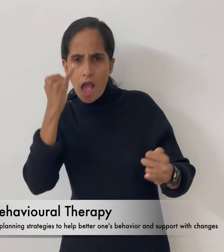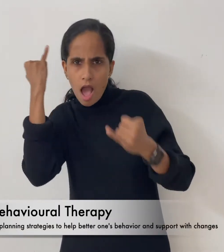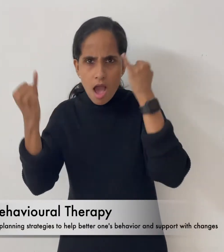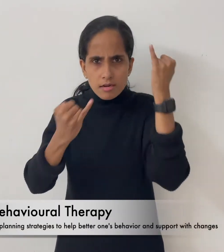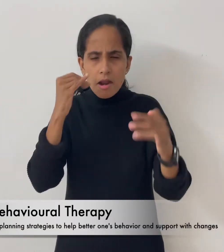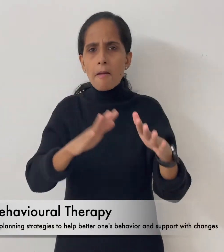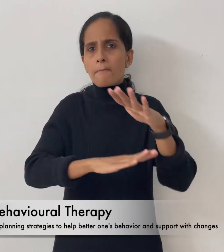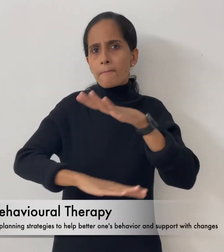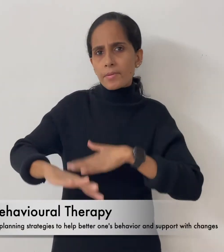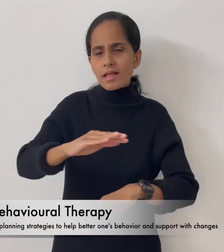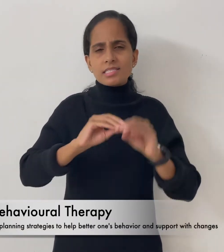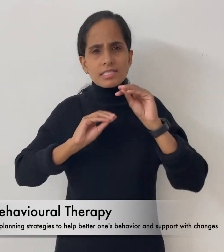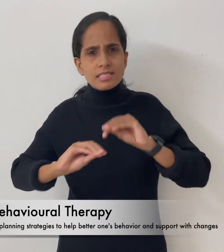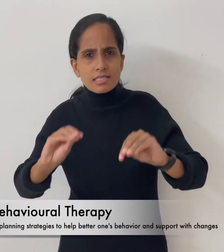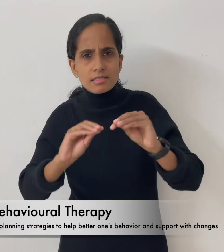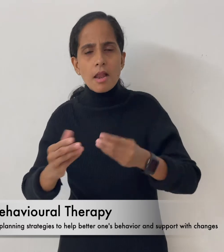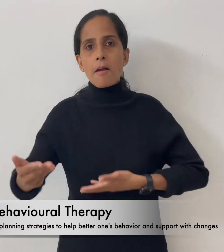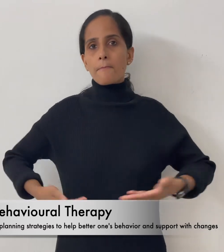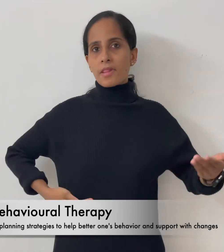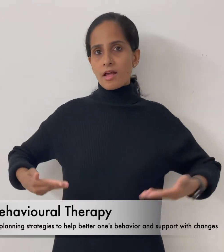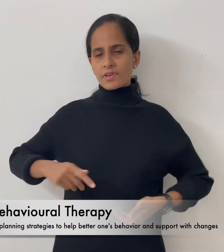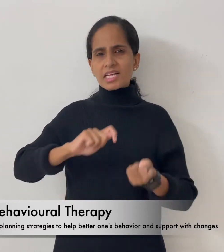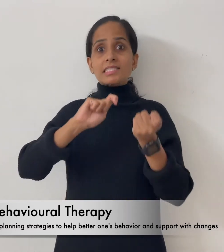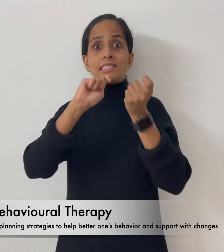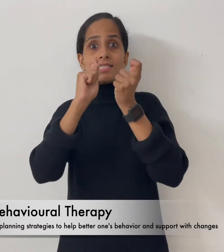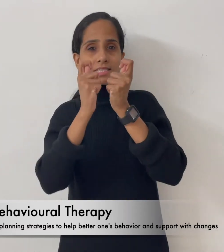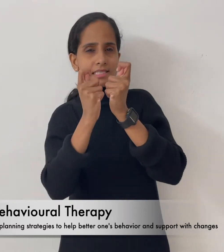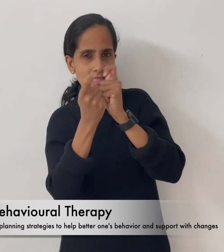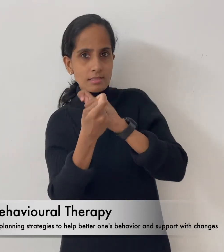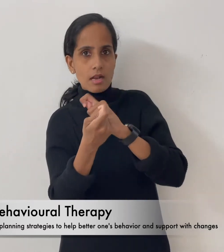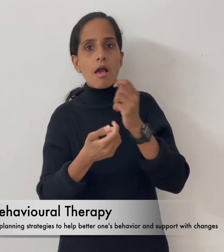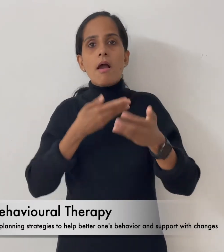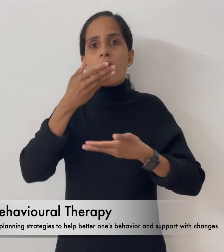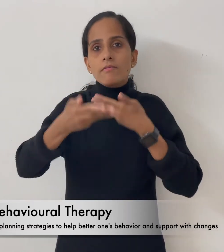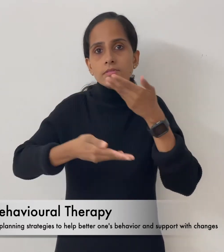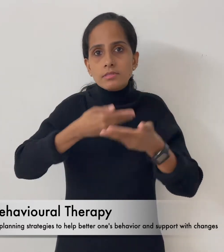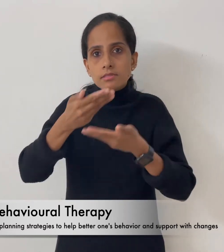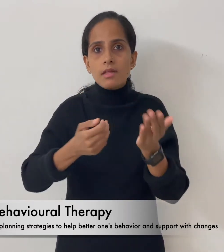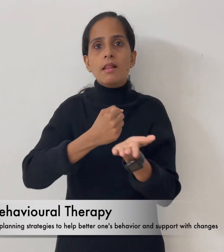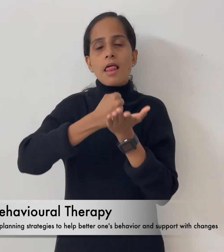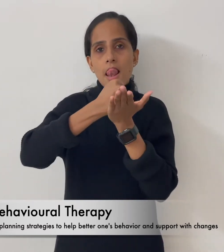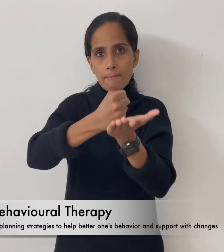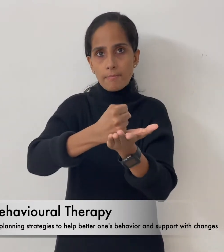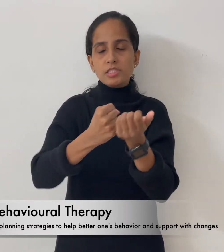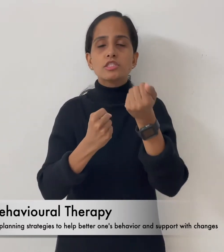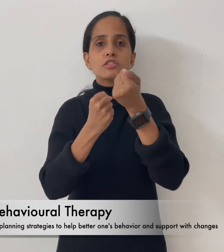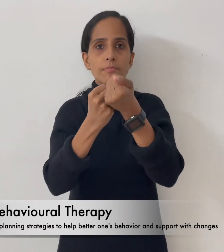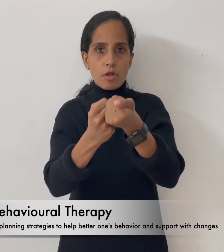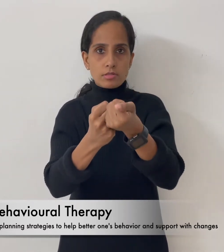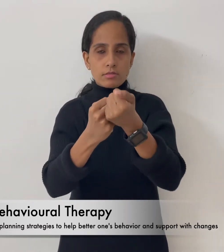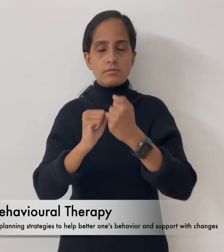and planning strategies to help better one's behavior and support with changes.